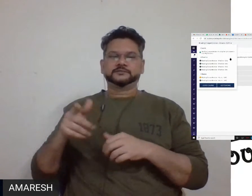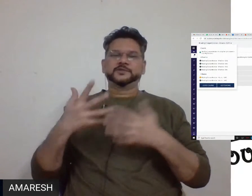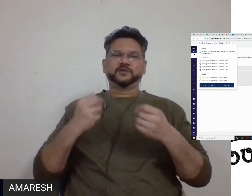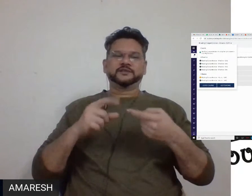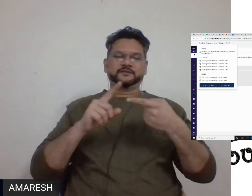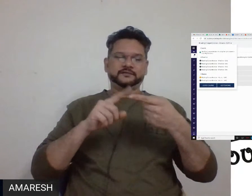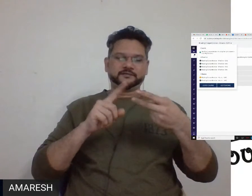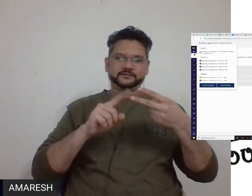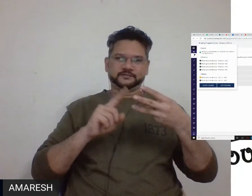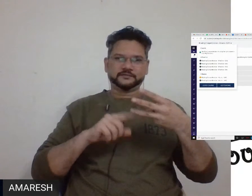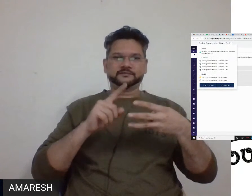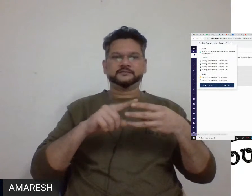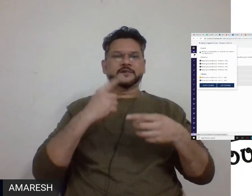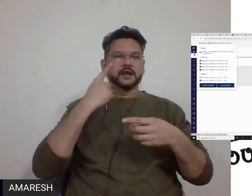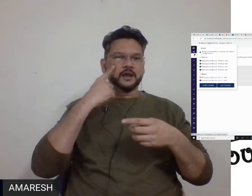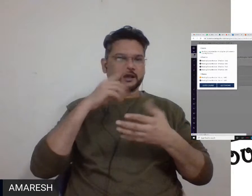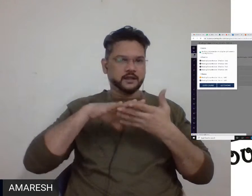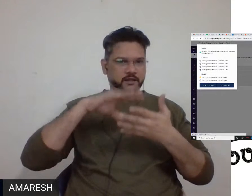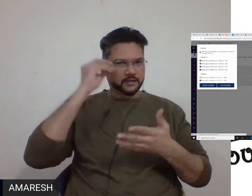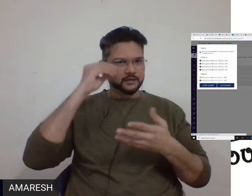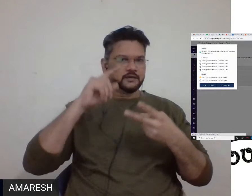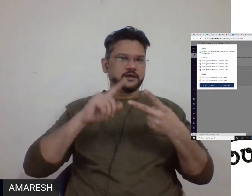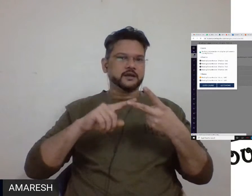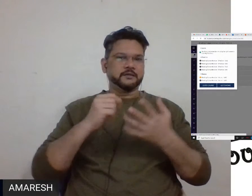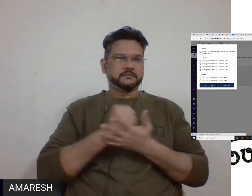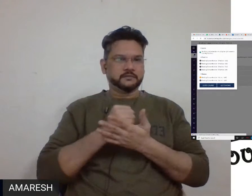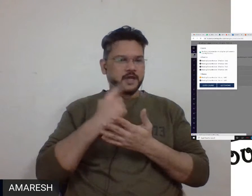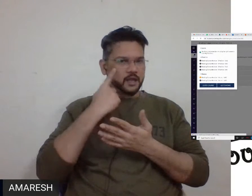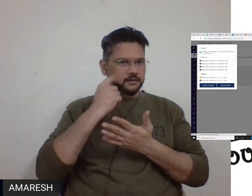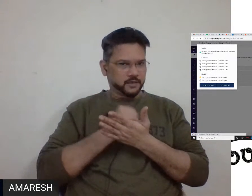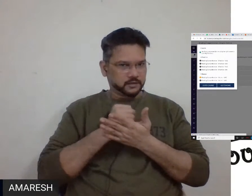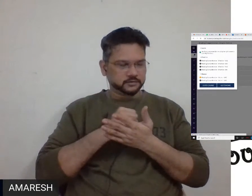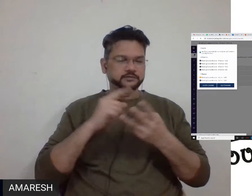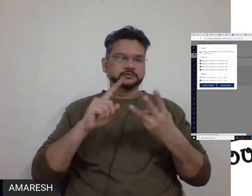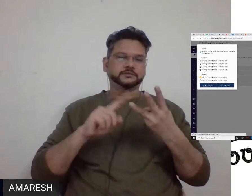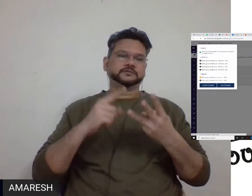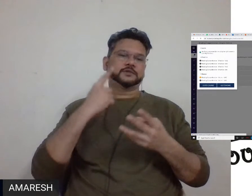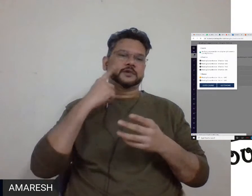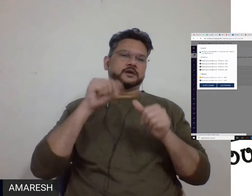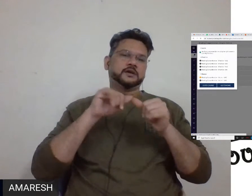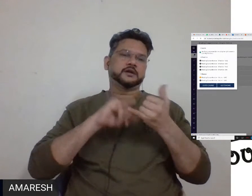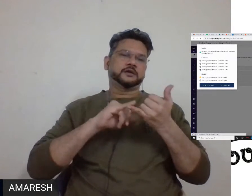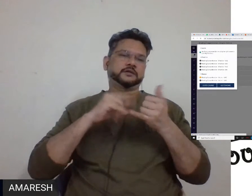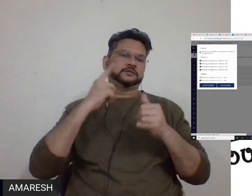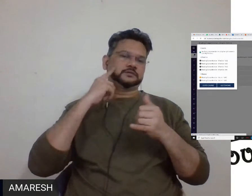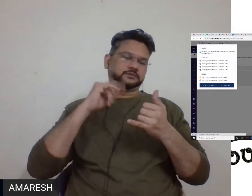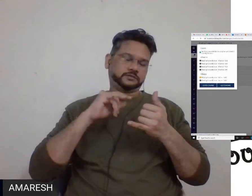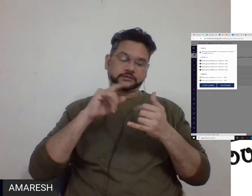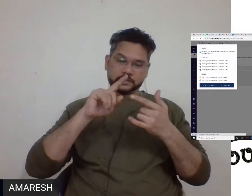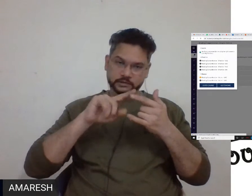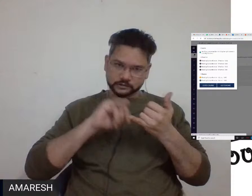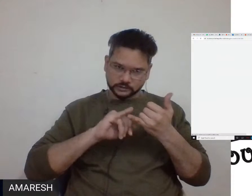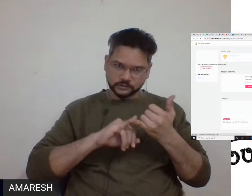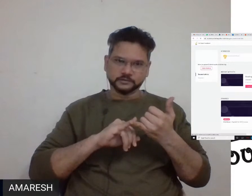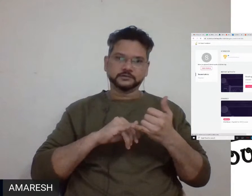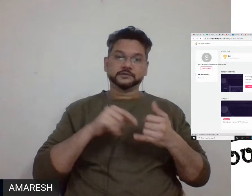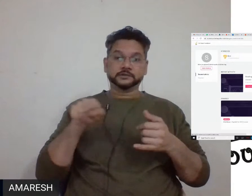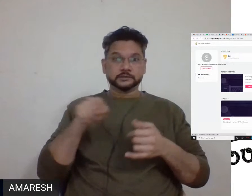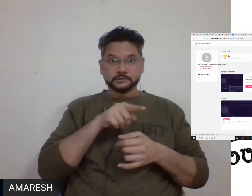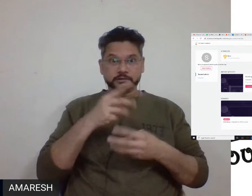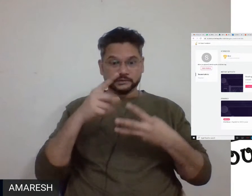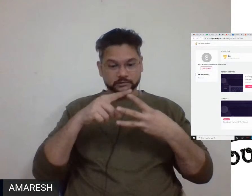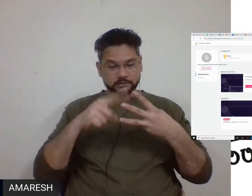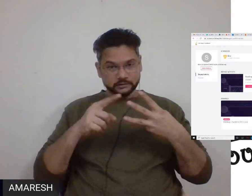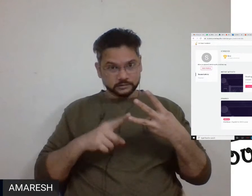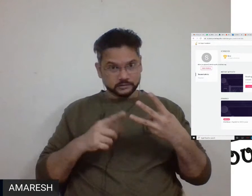practice, ISS. And this is from a student perspective. And is there anybody who would like to